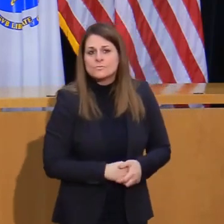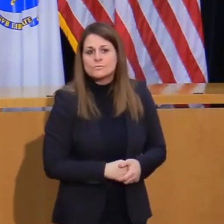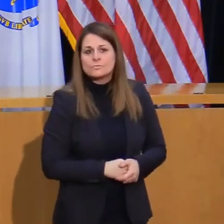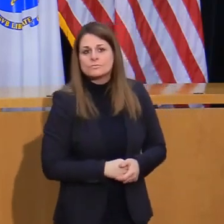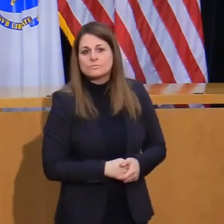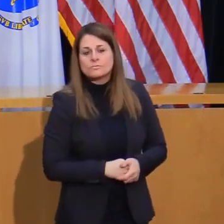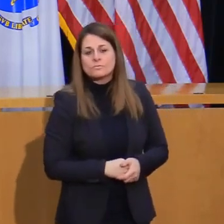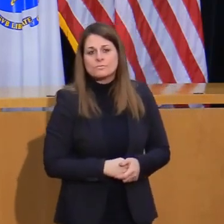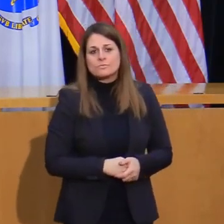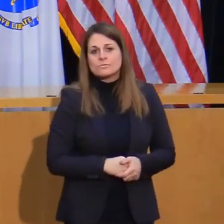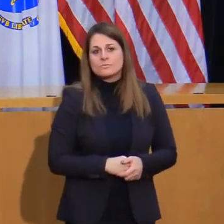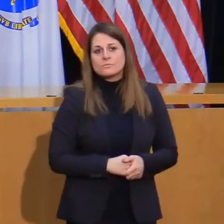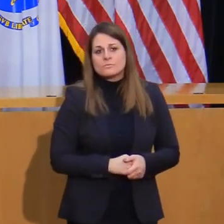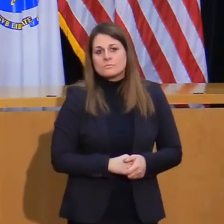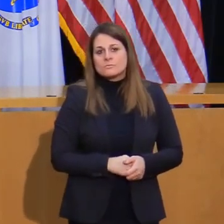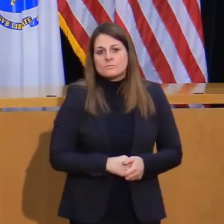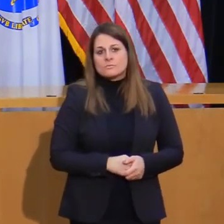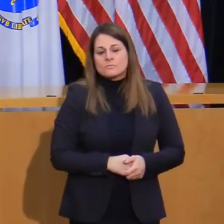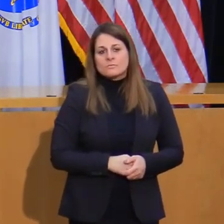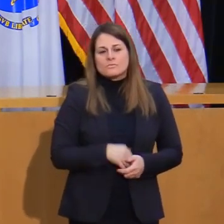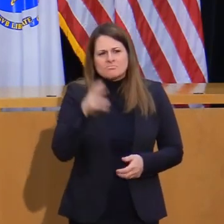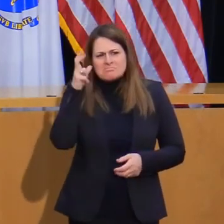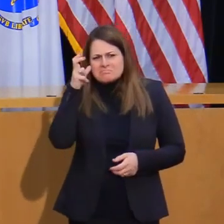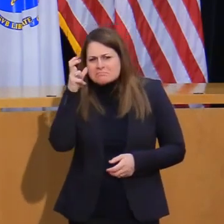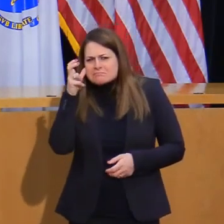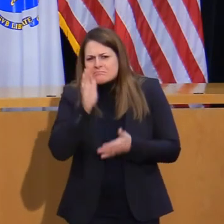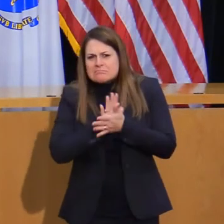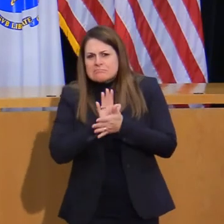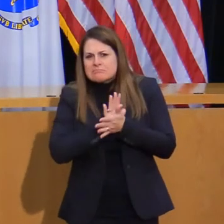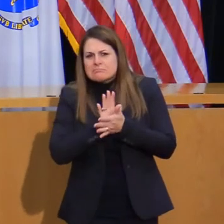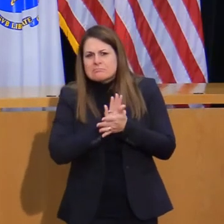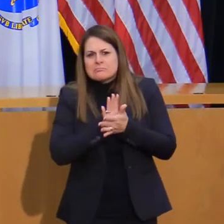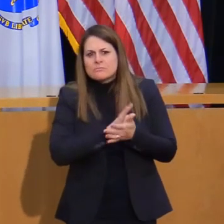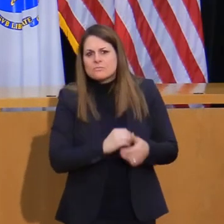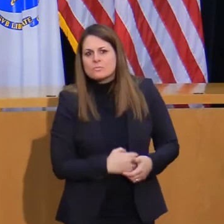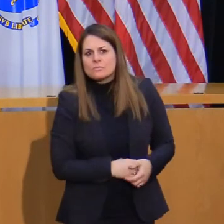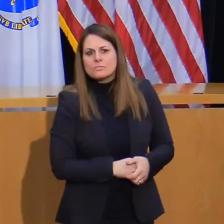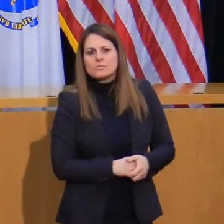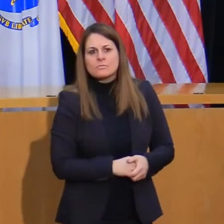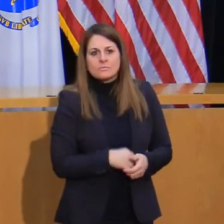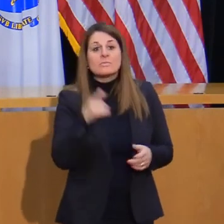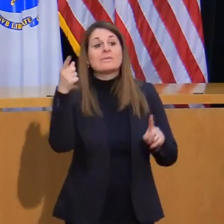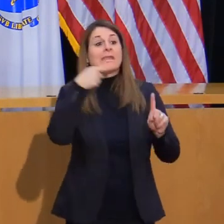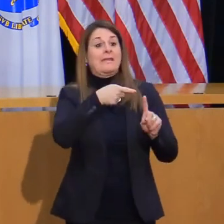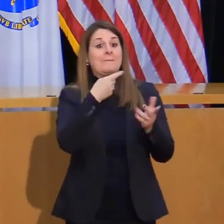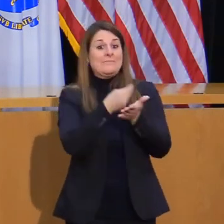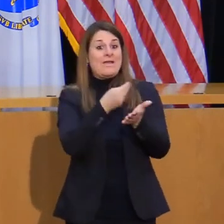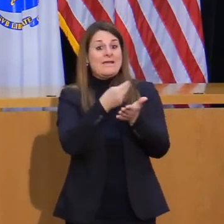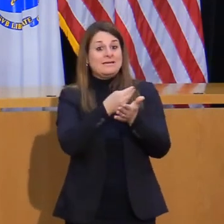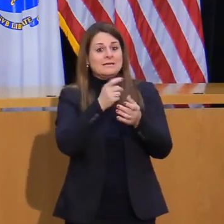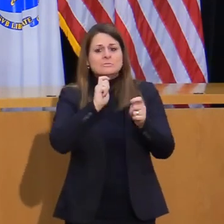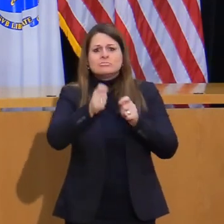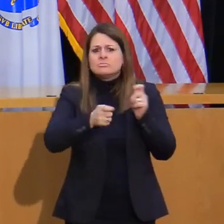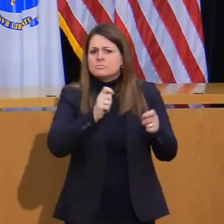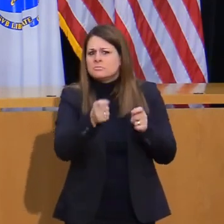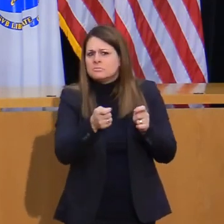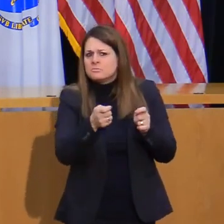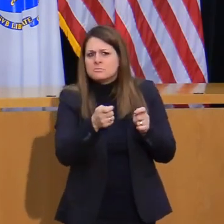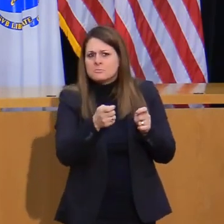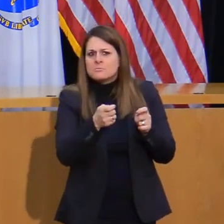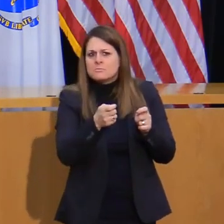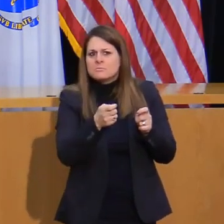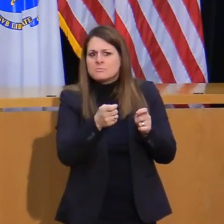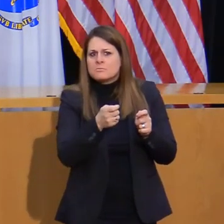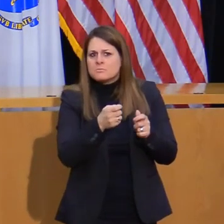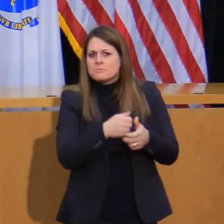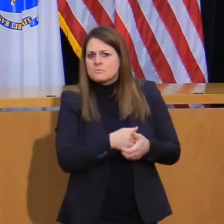to some of those cities. What in the end made you do that? Was it conversations with local officials there? Was it pressure from the delegation? Why did you